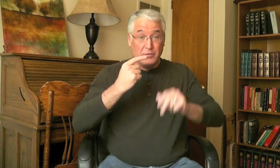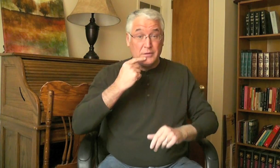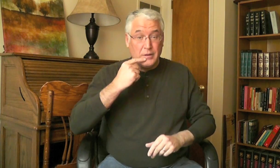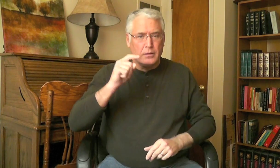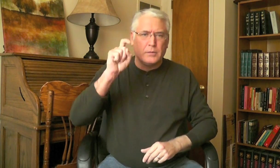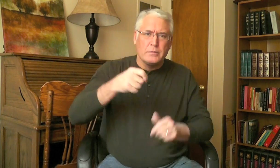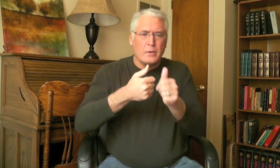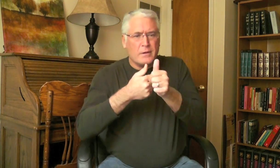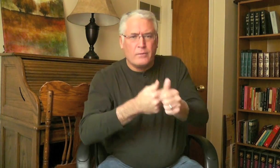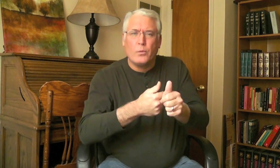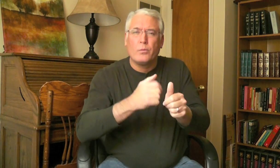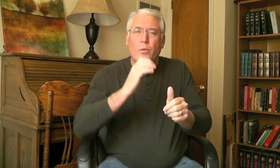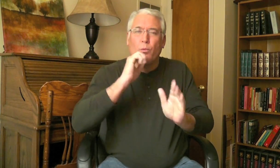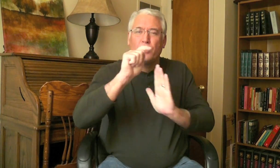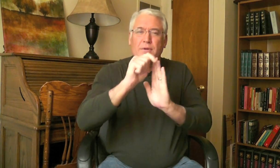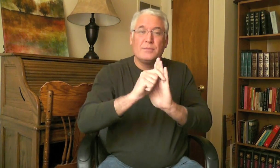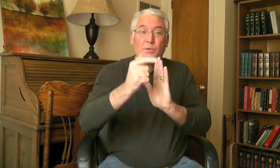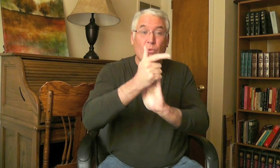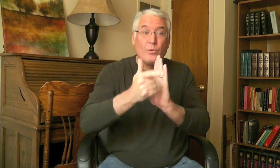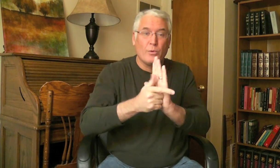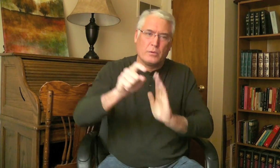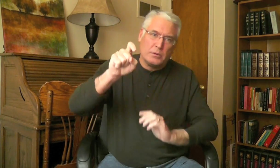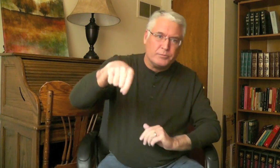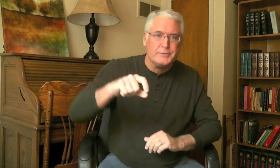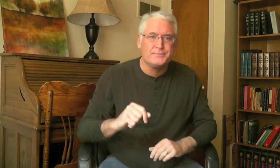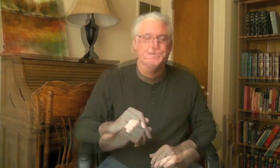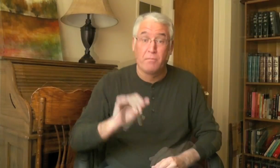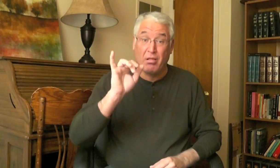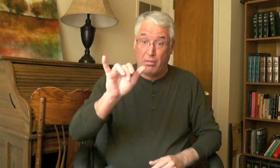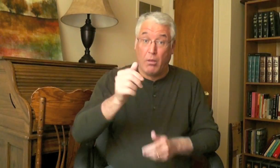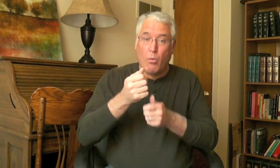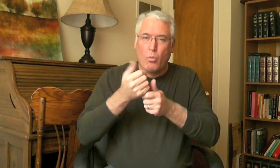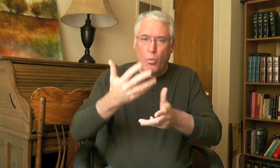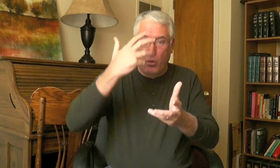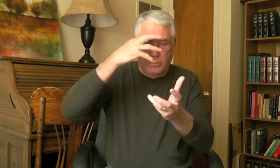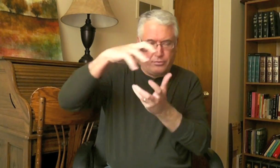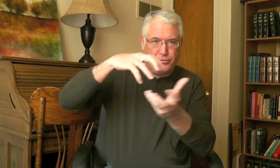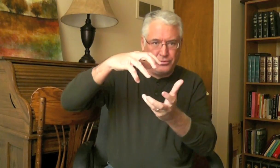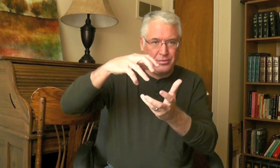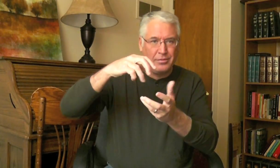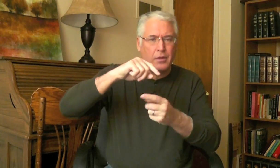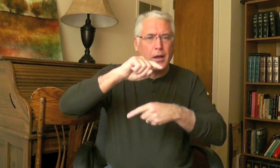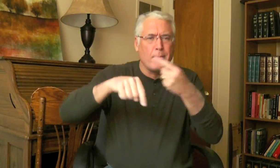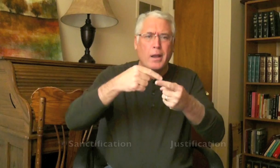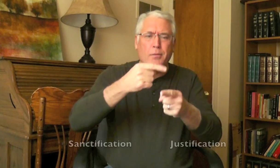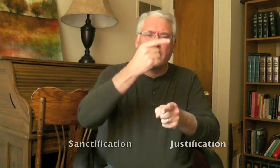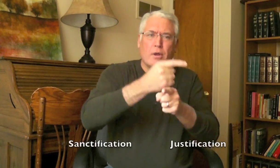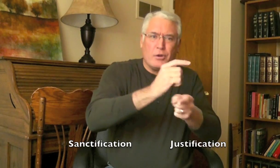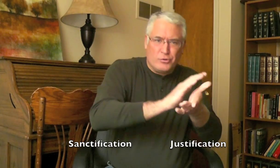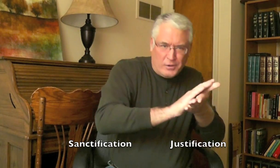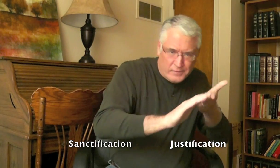Some people say that we must follow the Old Testament law, and that causes confusion about